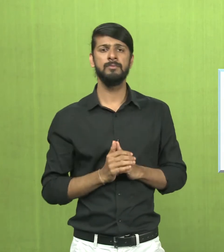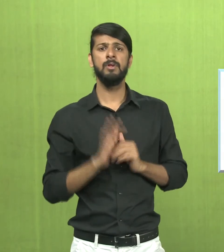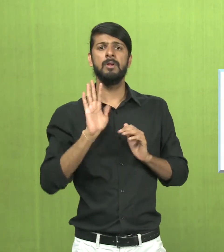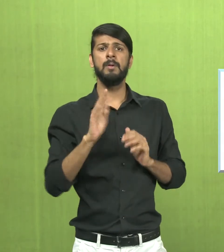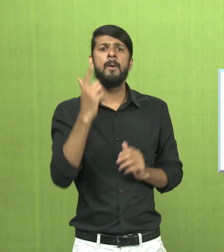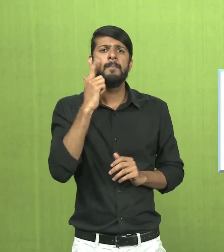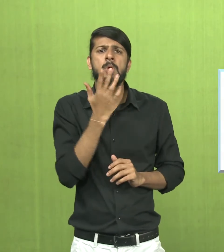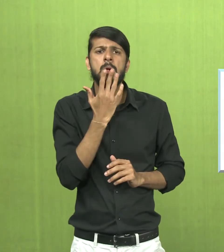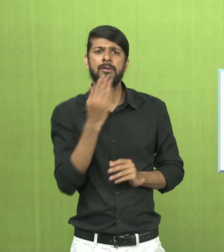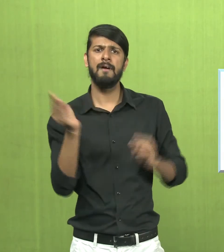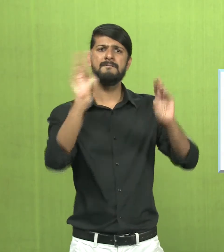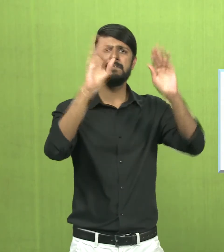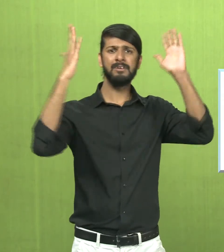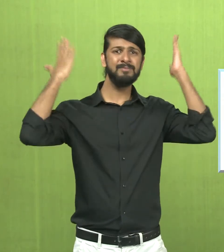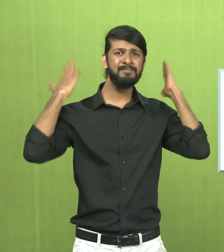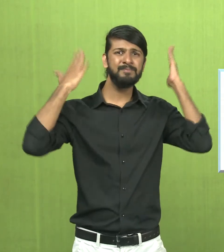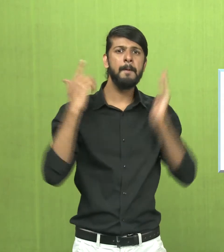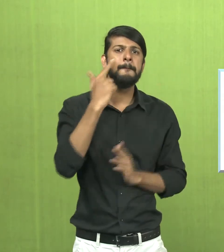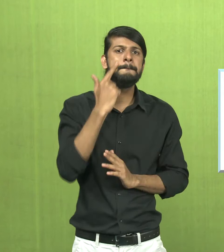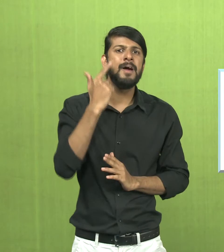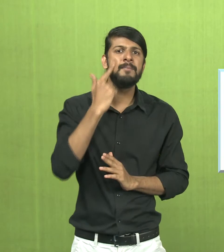After that, the figure